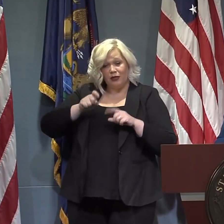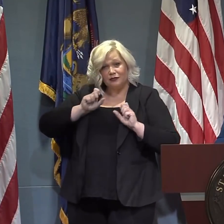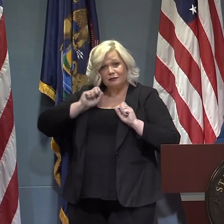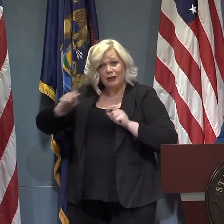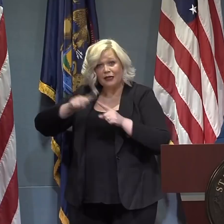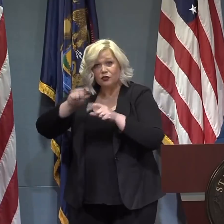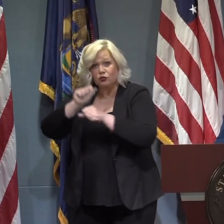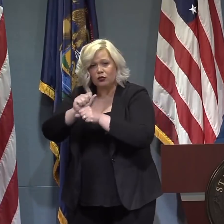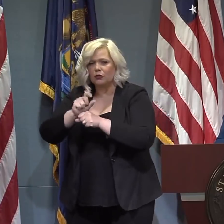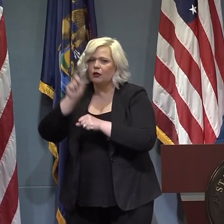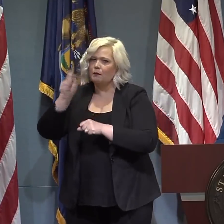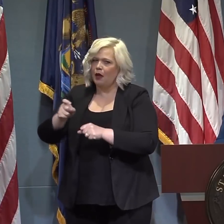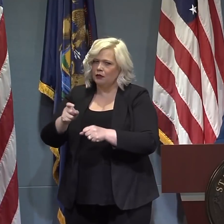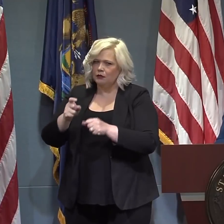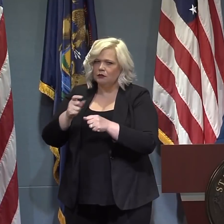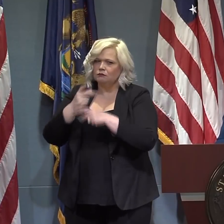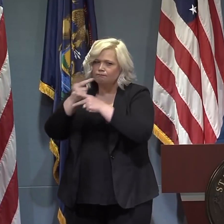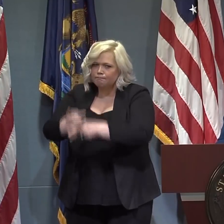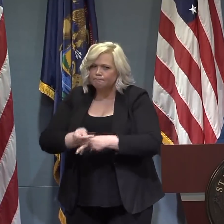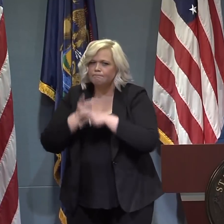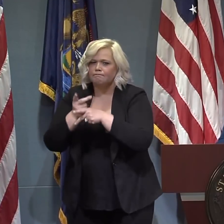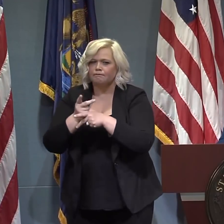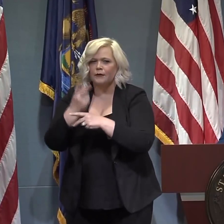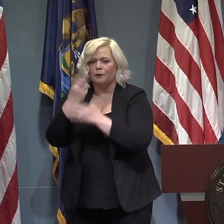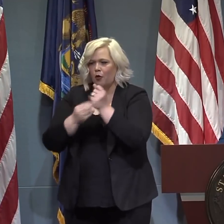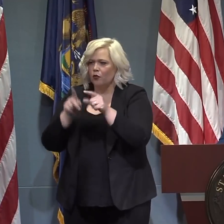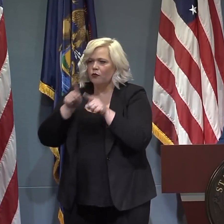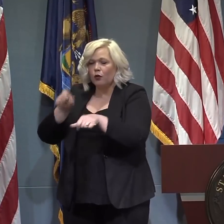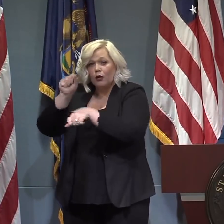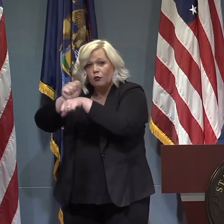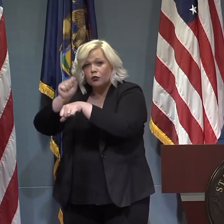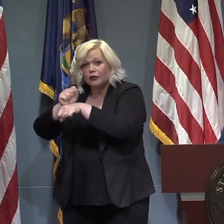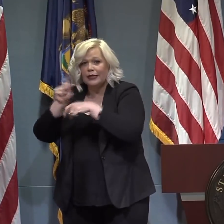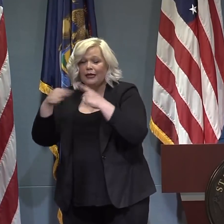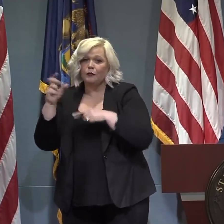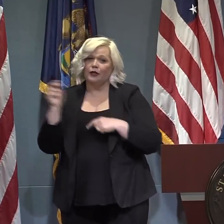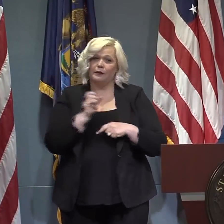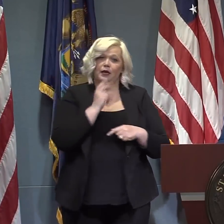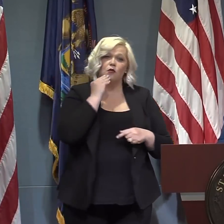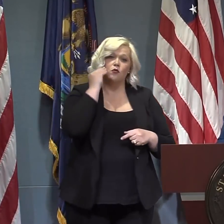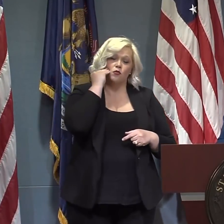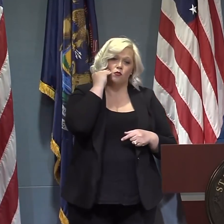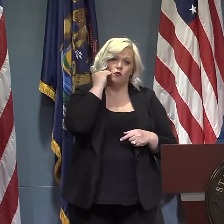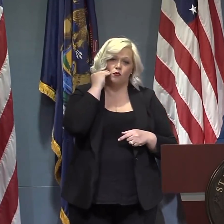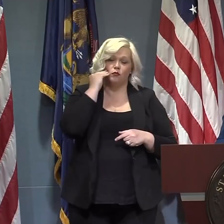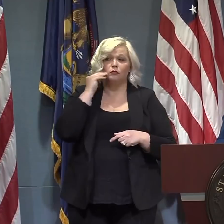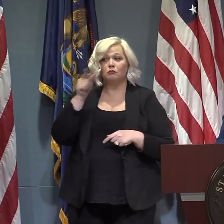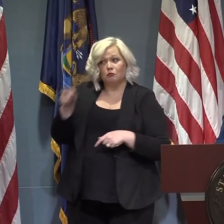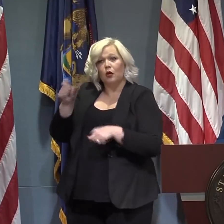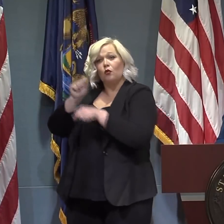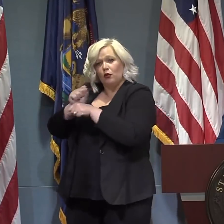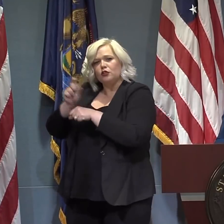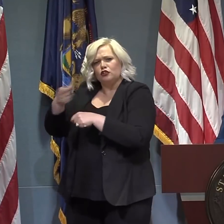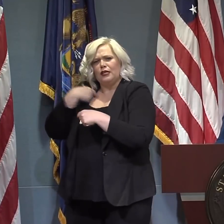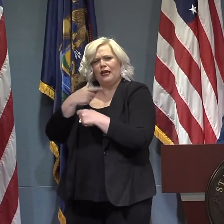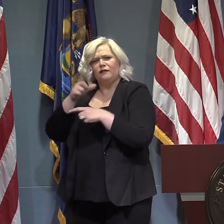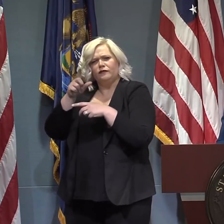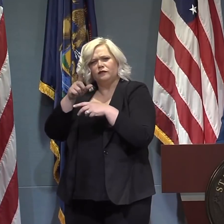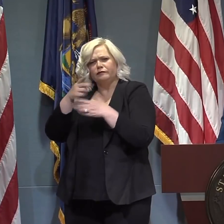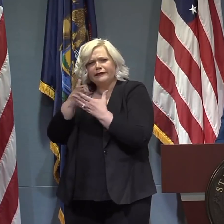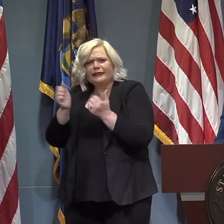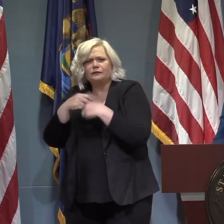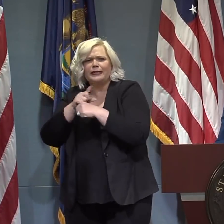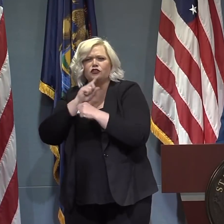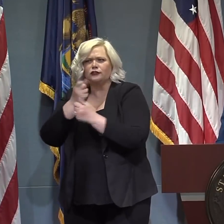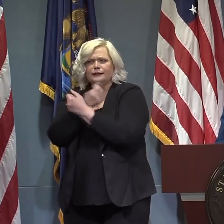best practices inside and outside of the workplace. At work, they should have protocols to keep you safe. When you're not at